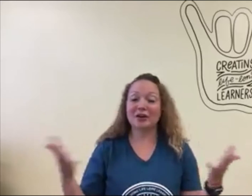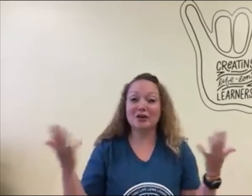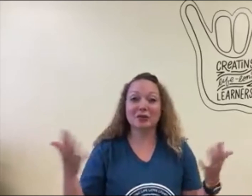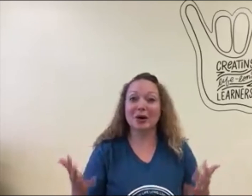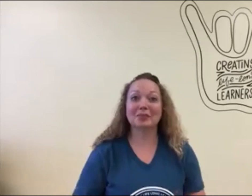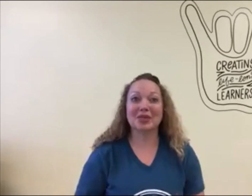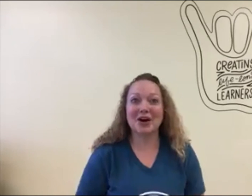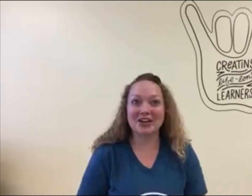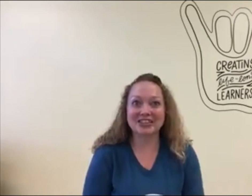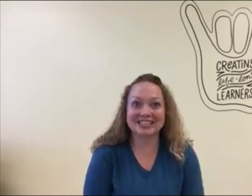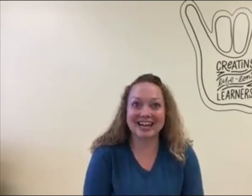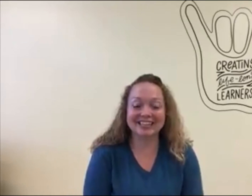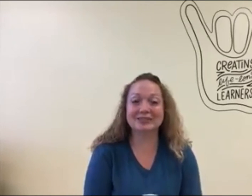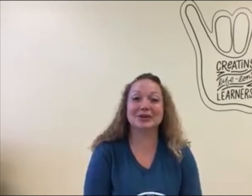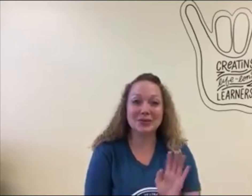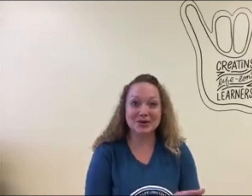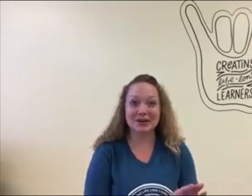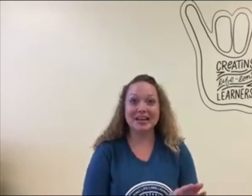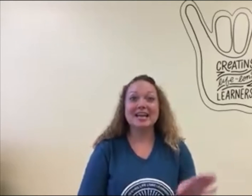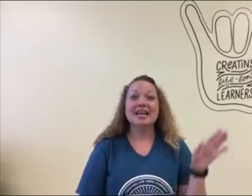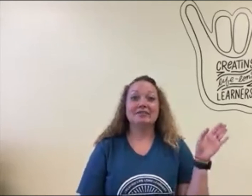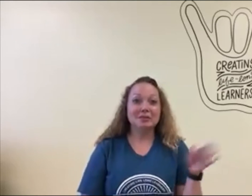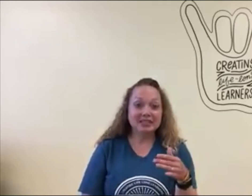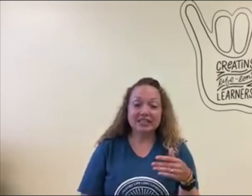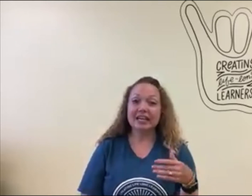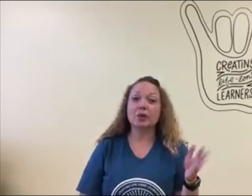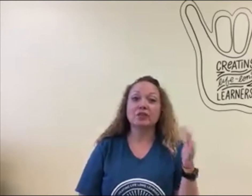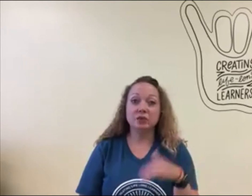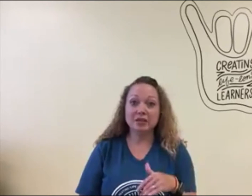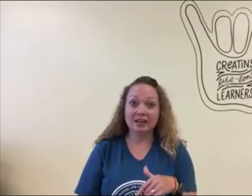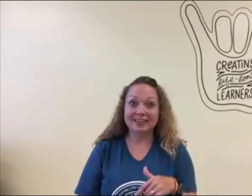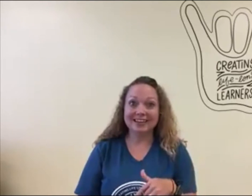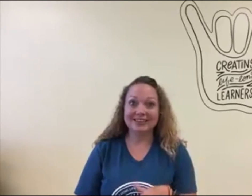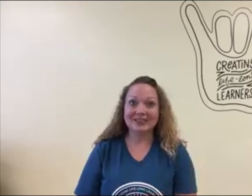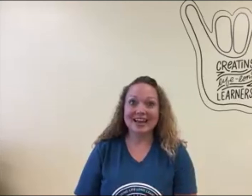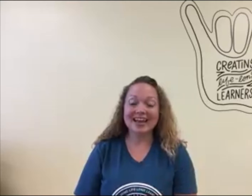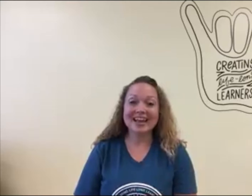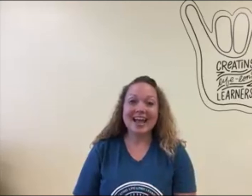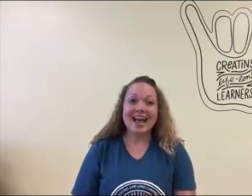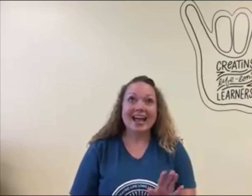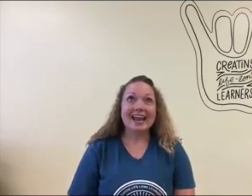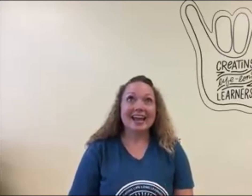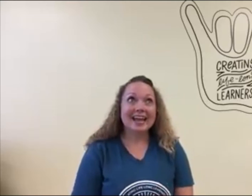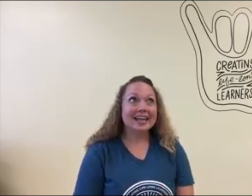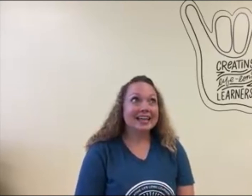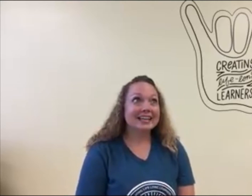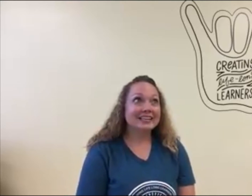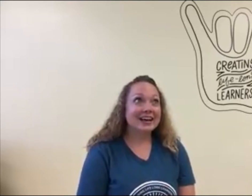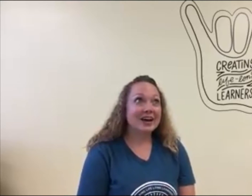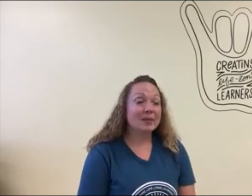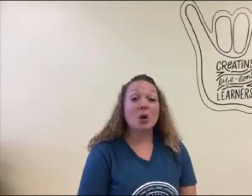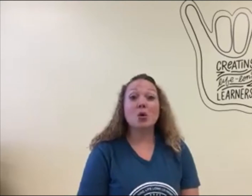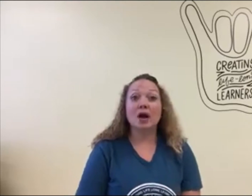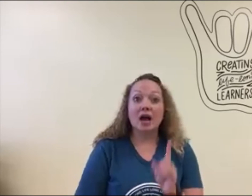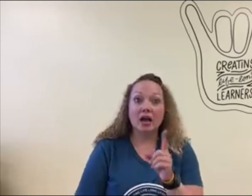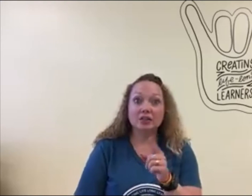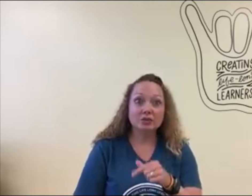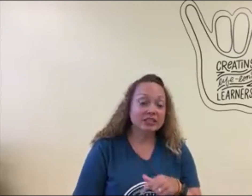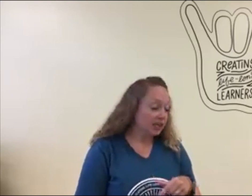are overwhelmed with all the signs. So don't worry, if you miss anything, I'll review it at the end, okay? And, I also want to tell